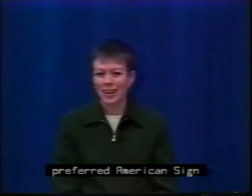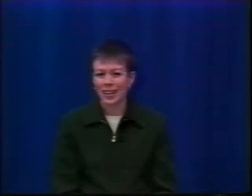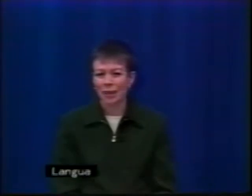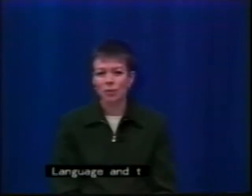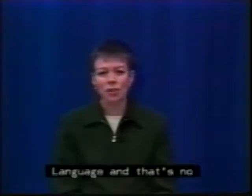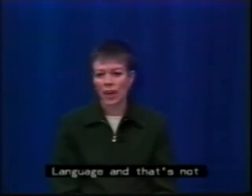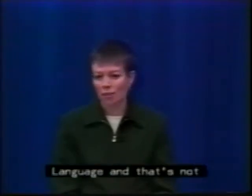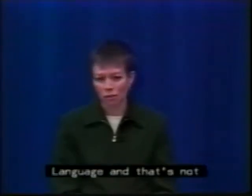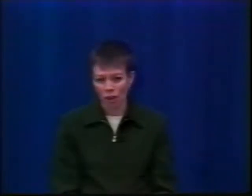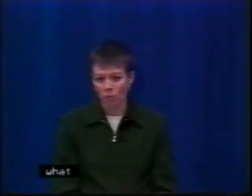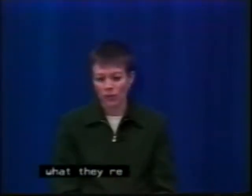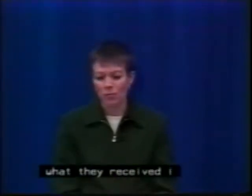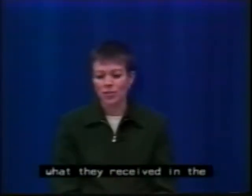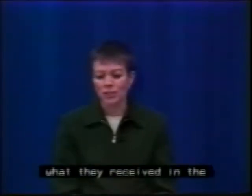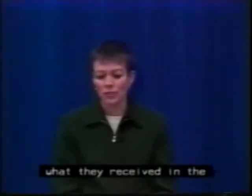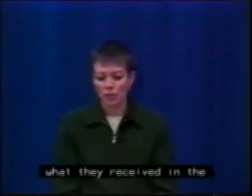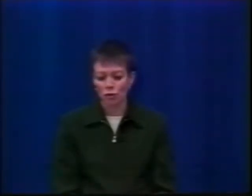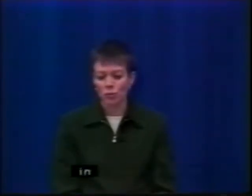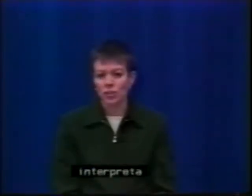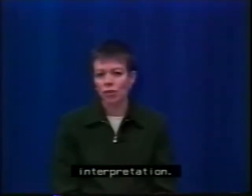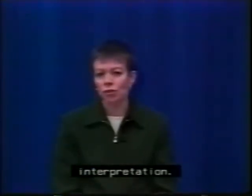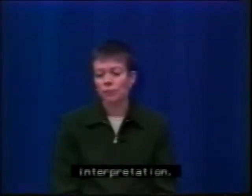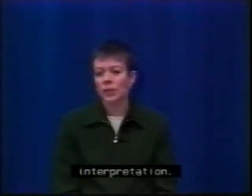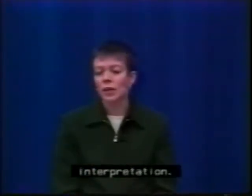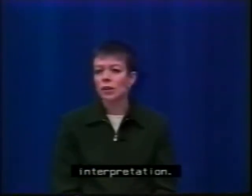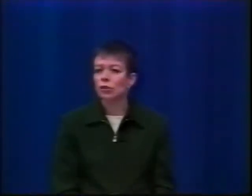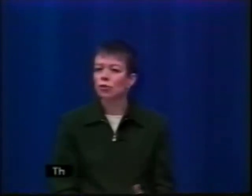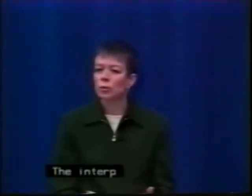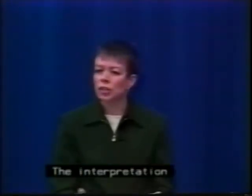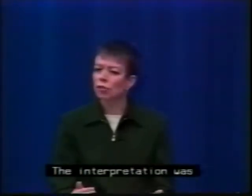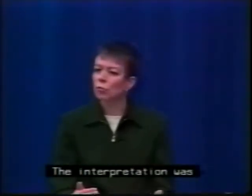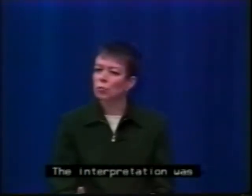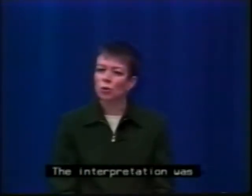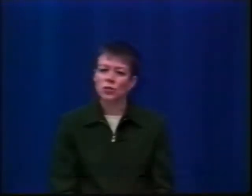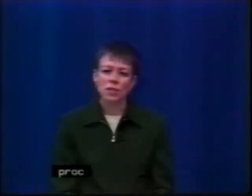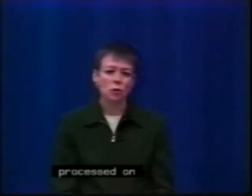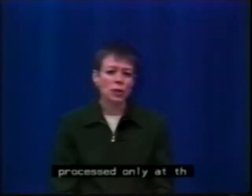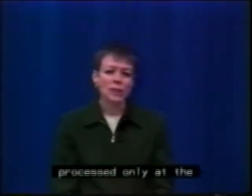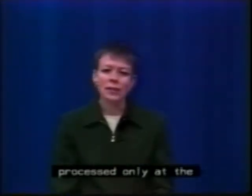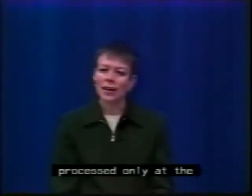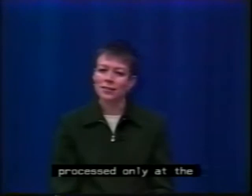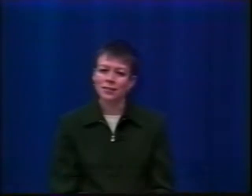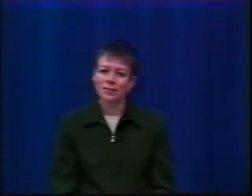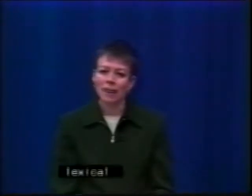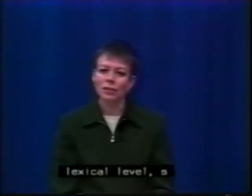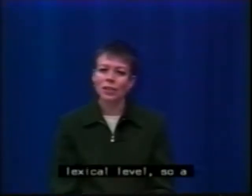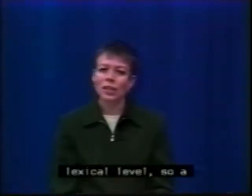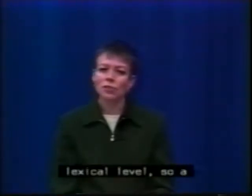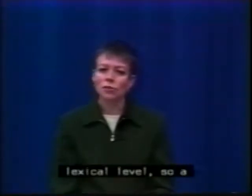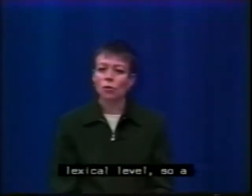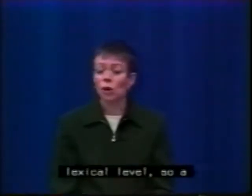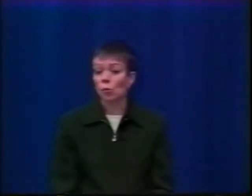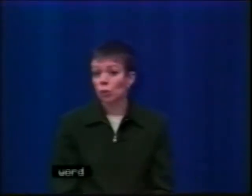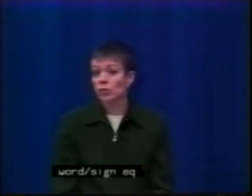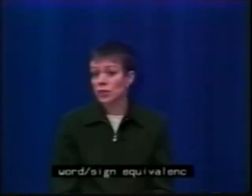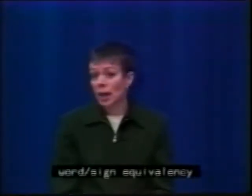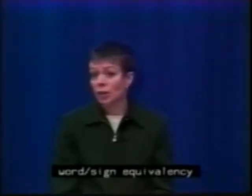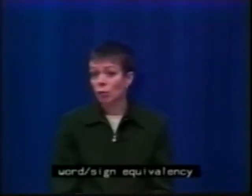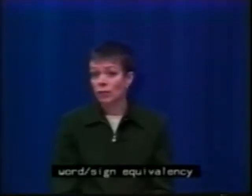Sign Language, and that's not what they received in the interpretation. The interpretation was processed only at the lexical level, so a word sign